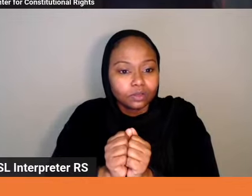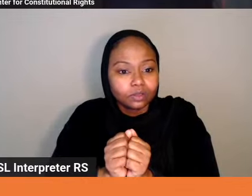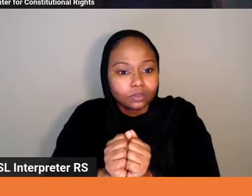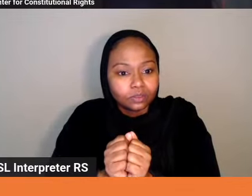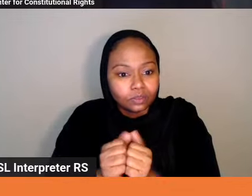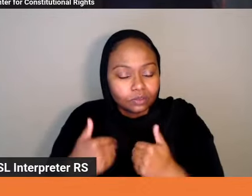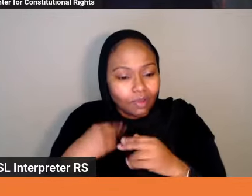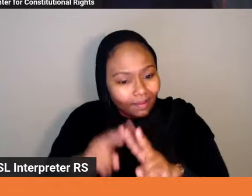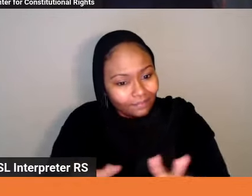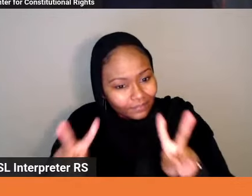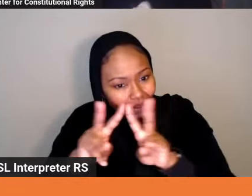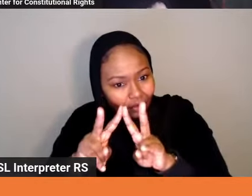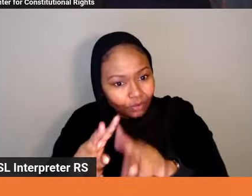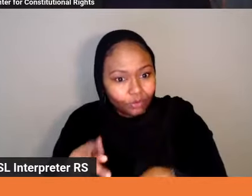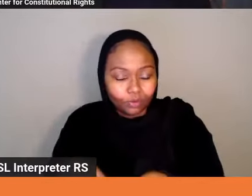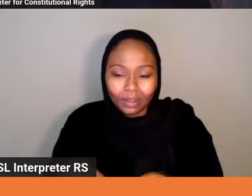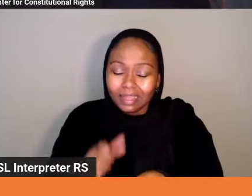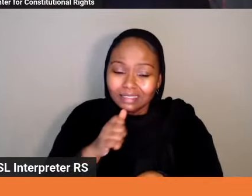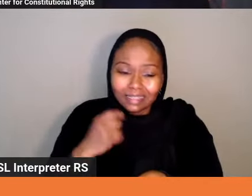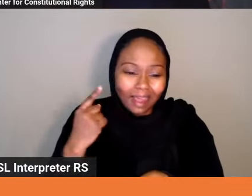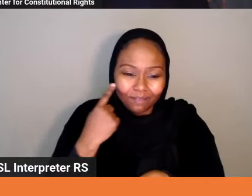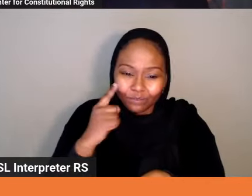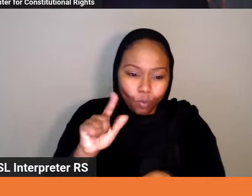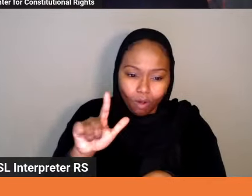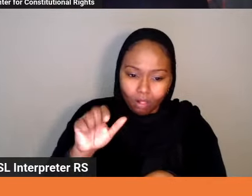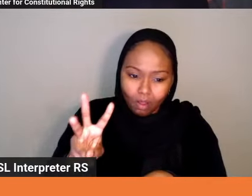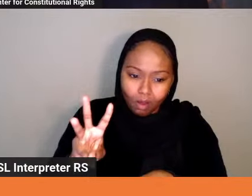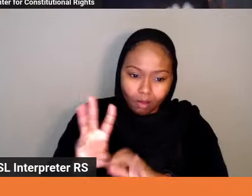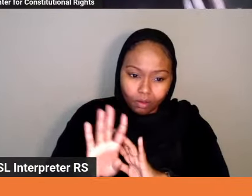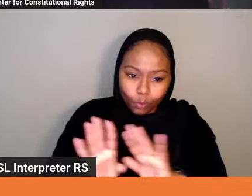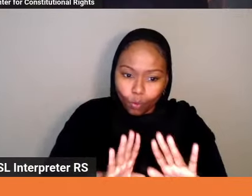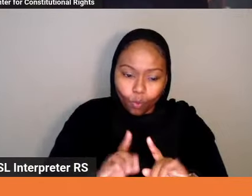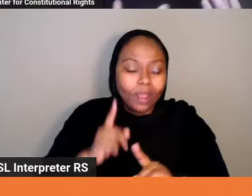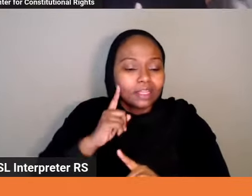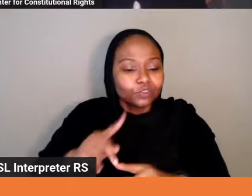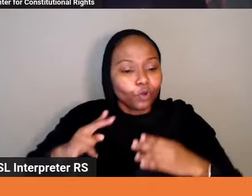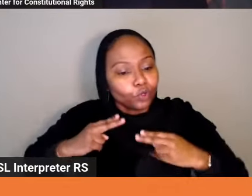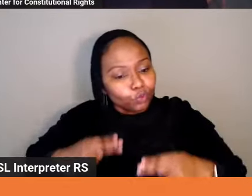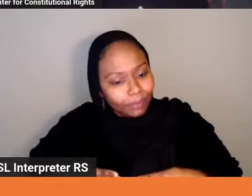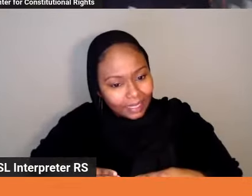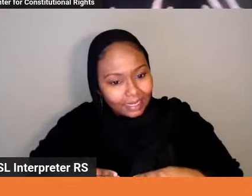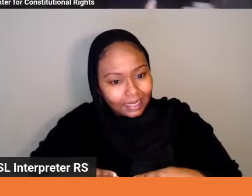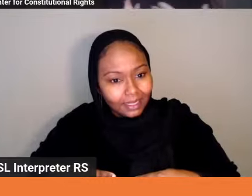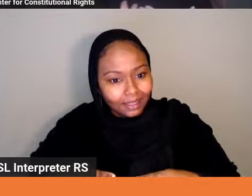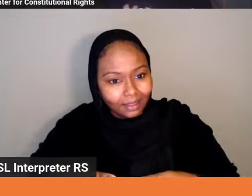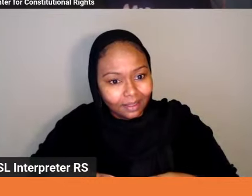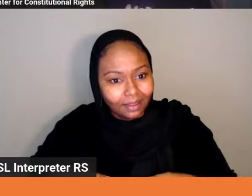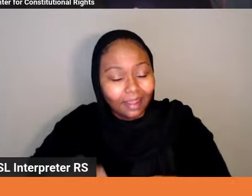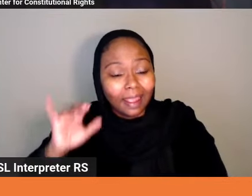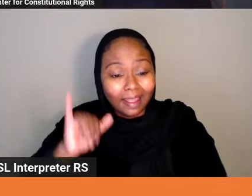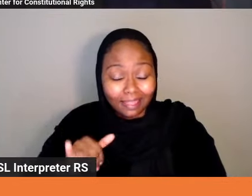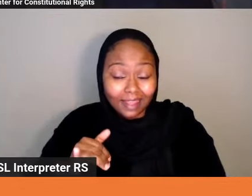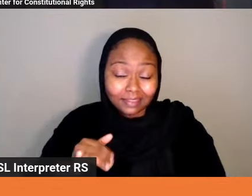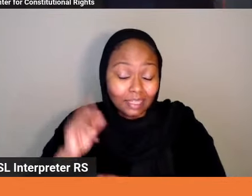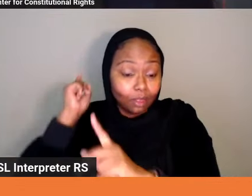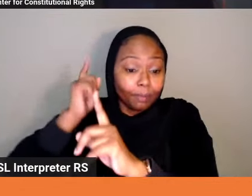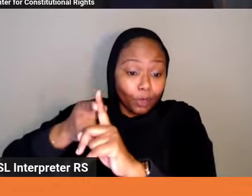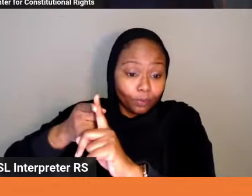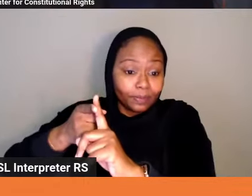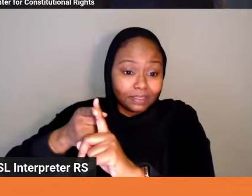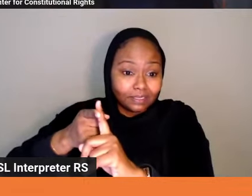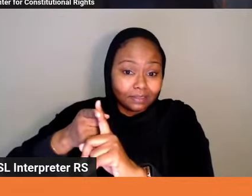law in and of itself. It's for the humanity that is ultimately the very purpose in my mind of why we